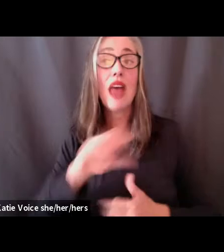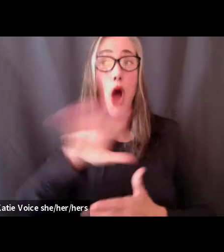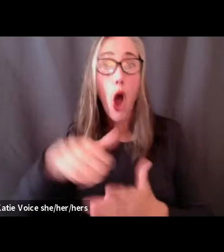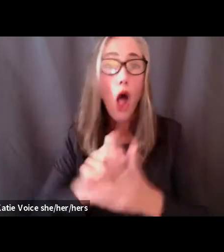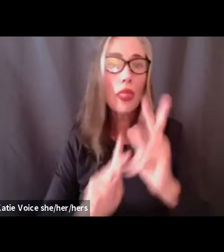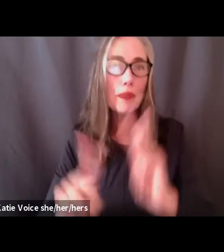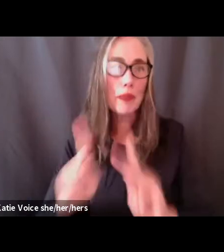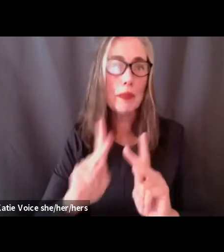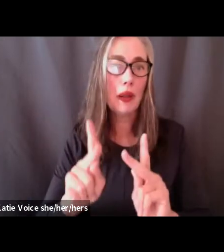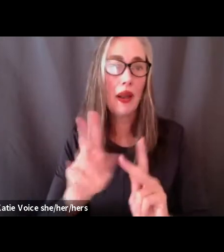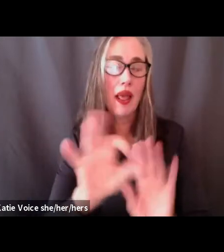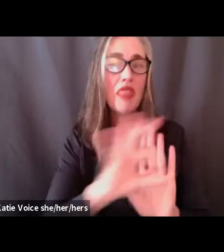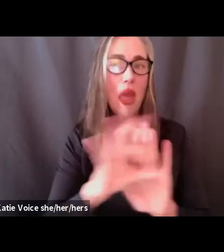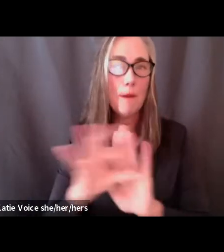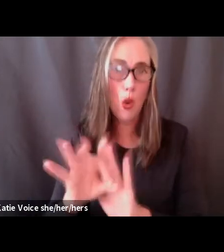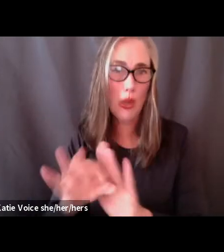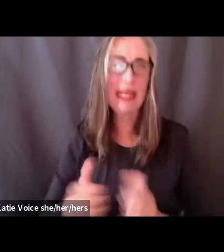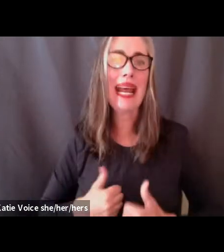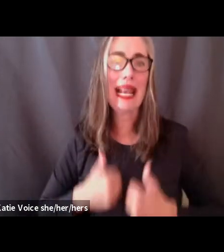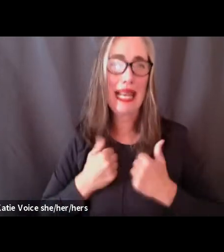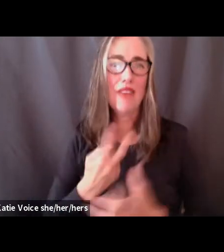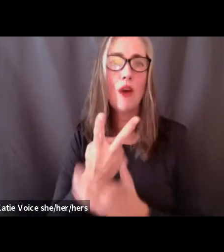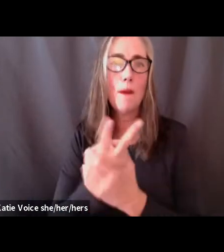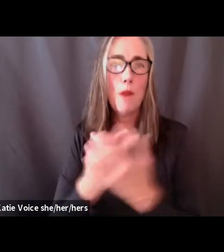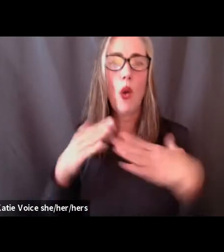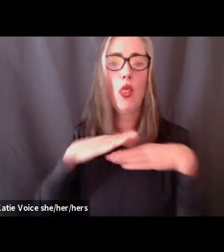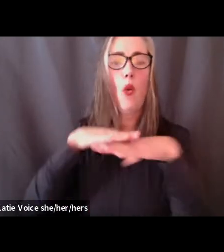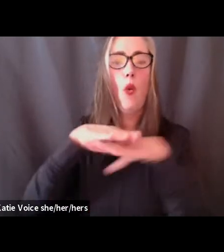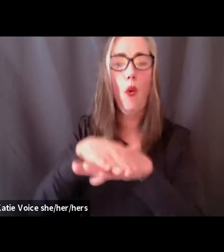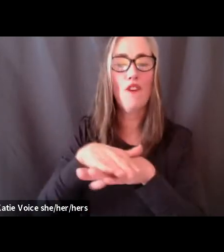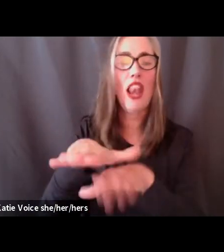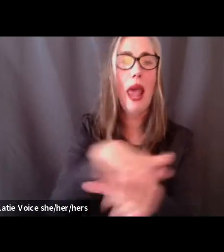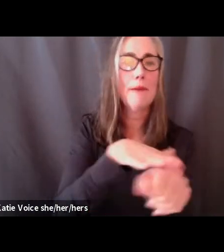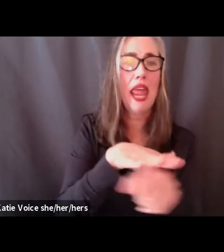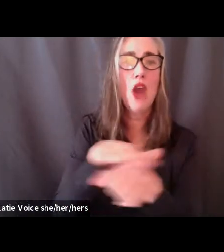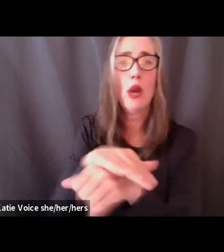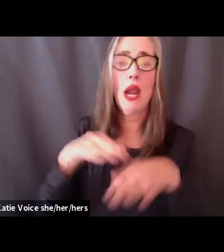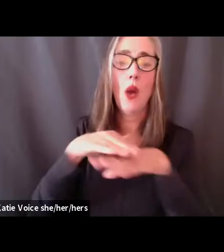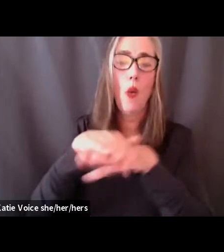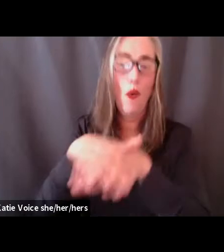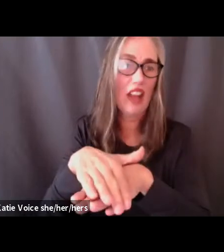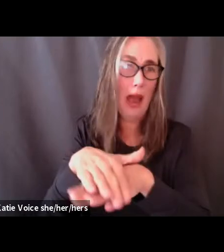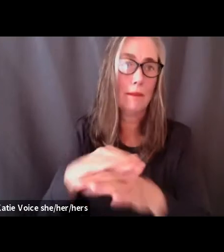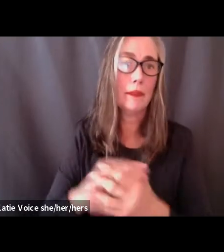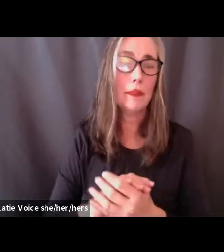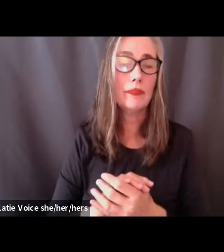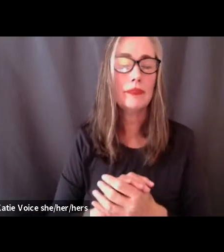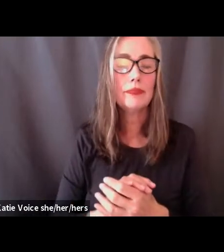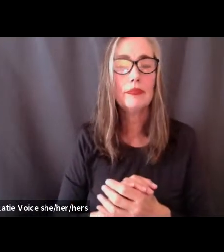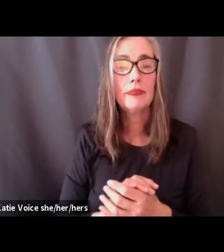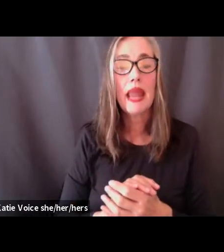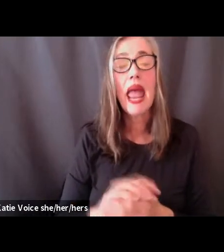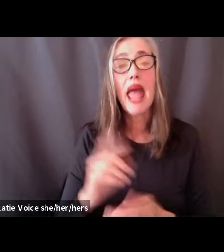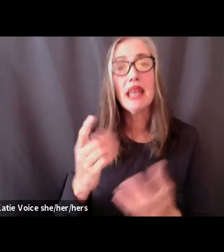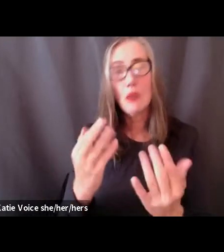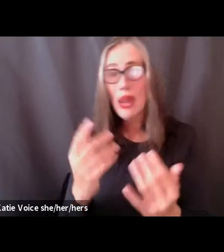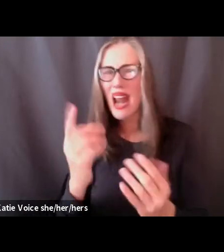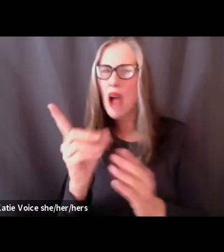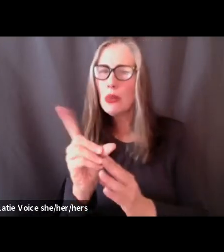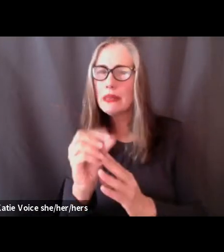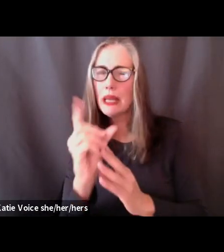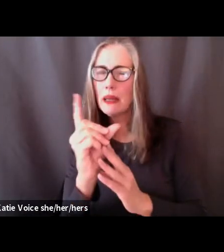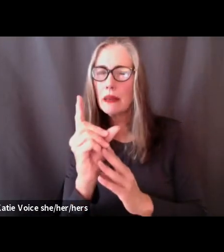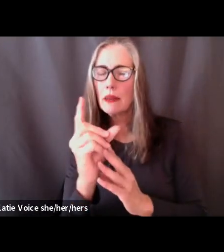I'll say one more thing on this, and then we'll take questions if we have any. And that is that